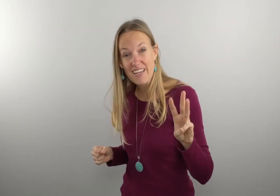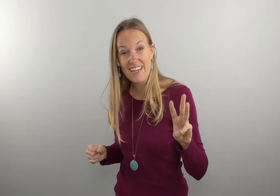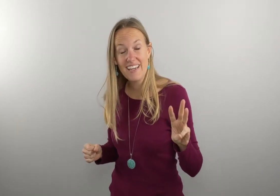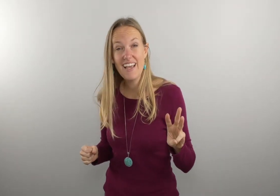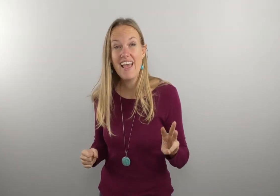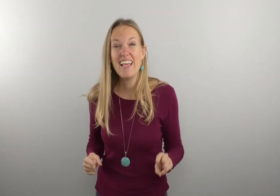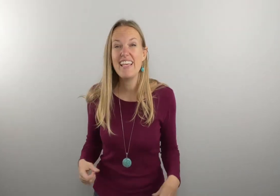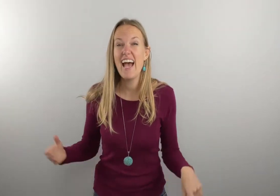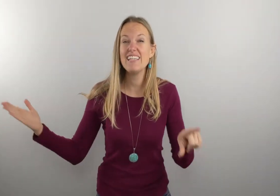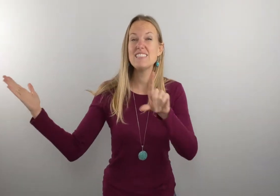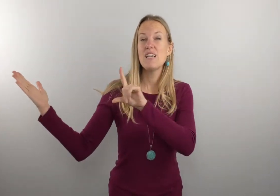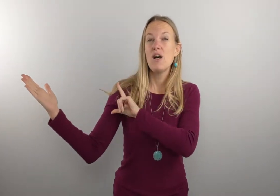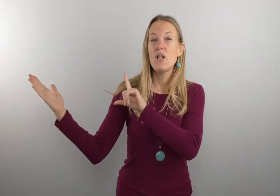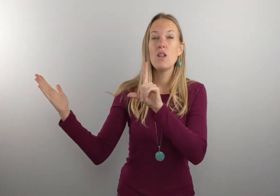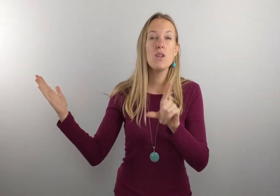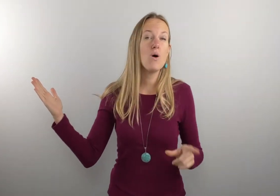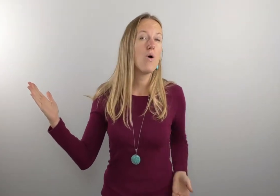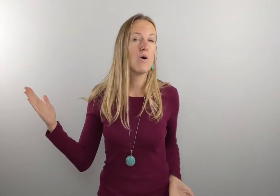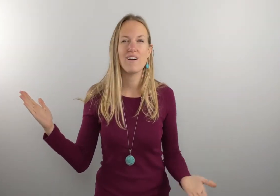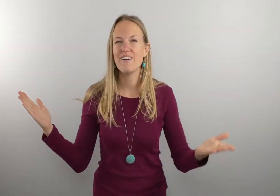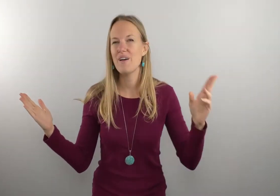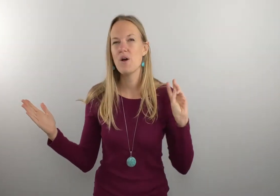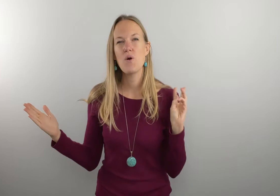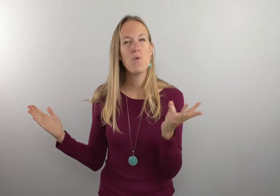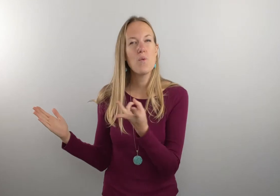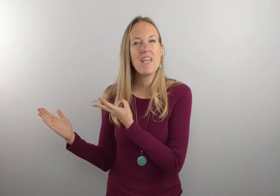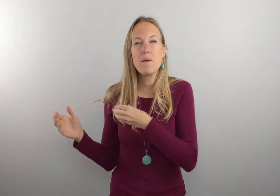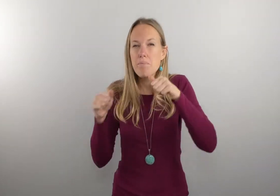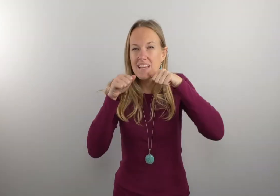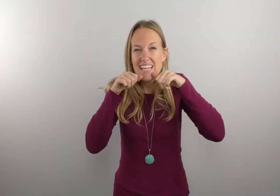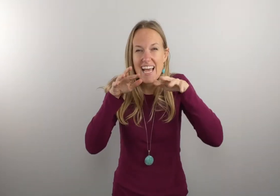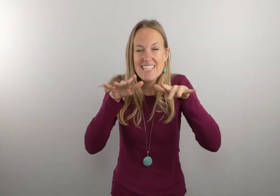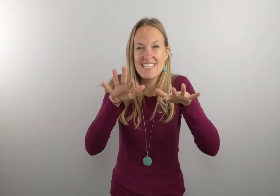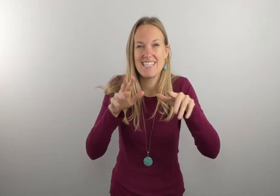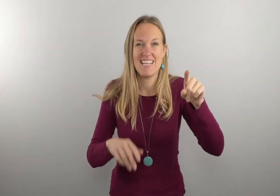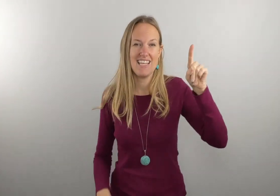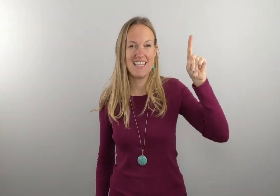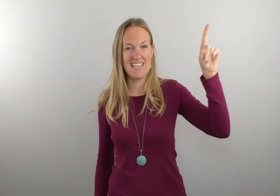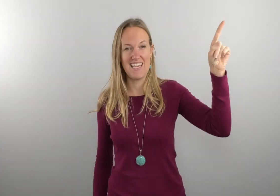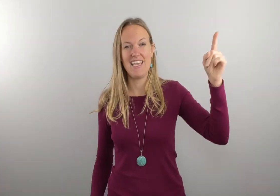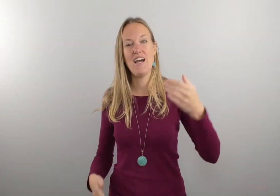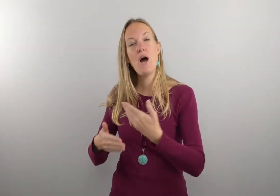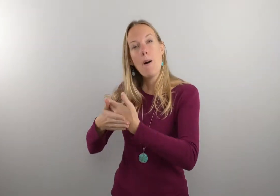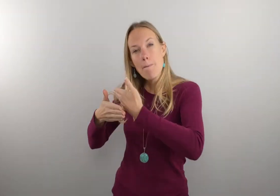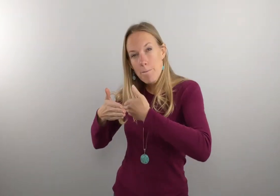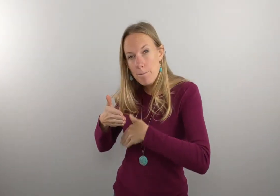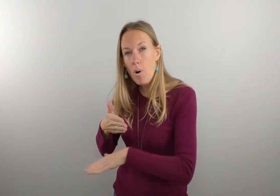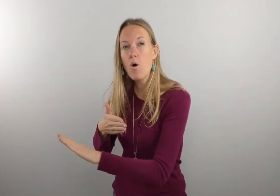3. Yes, Lord, we bless thee,